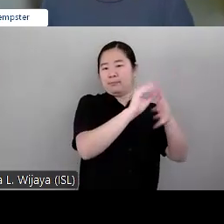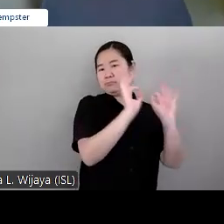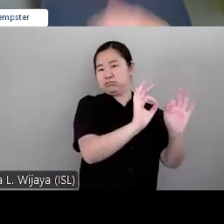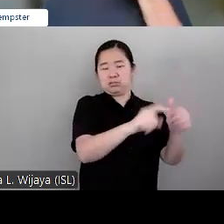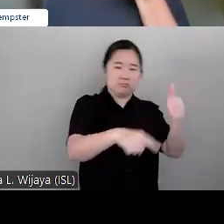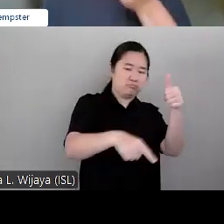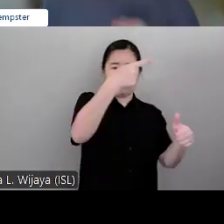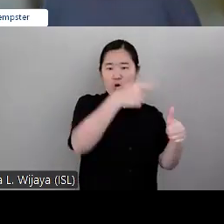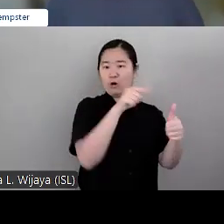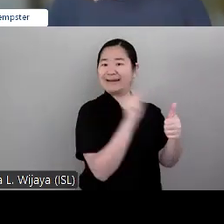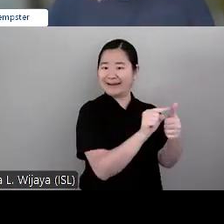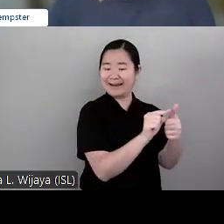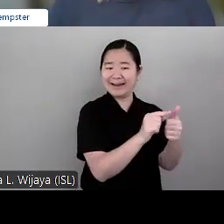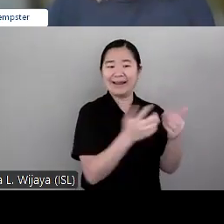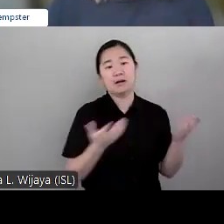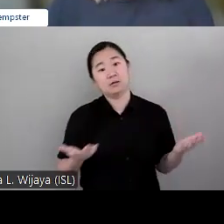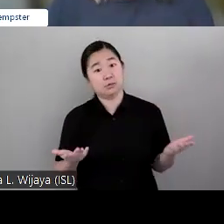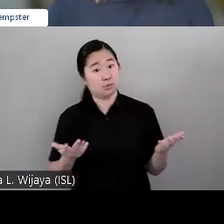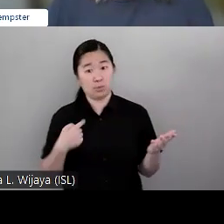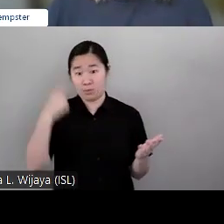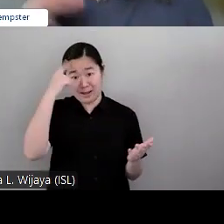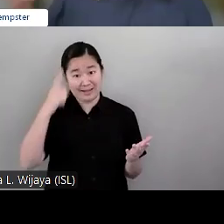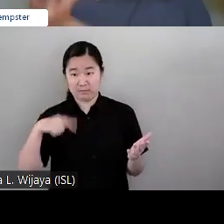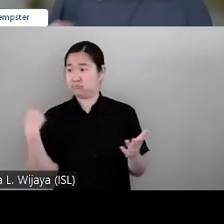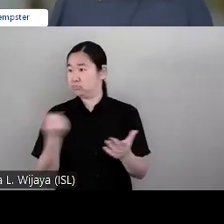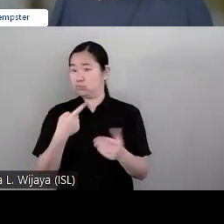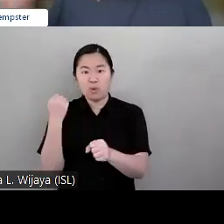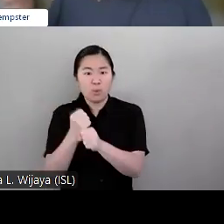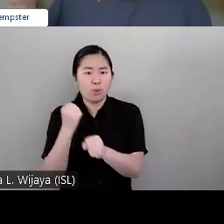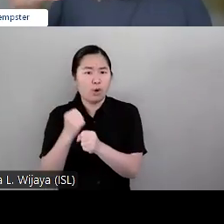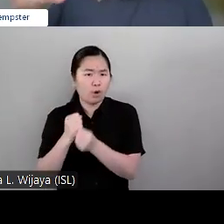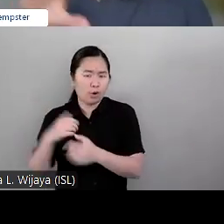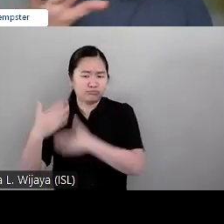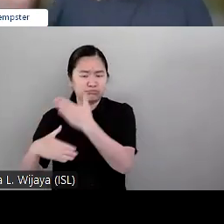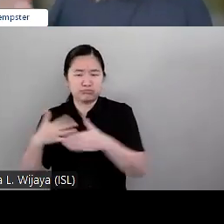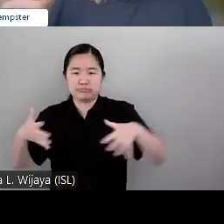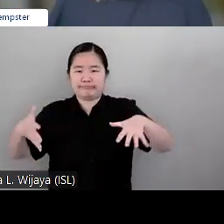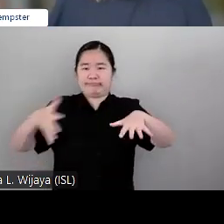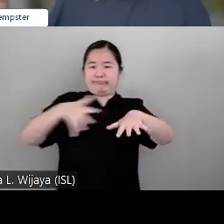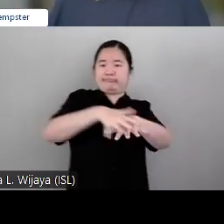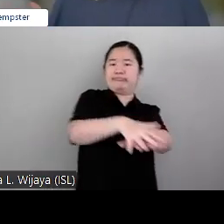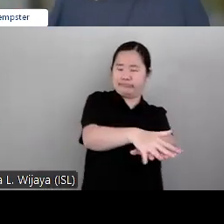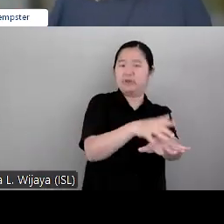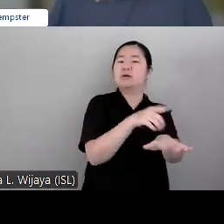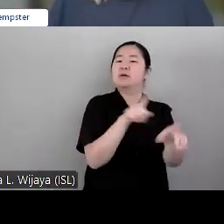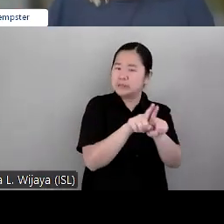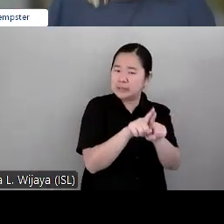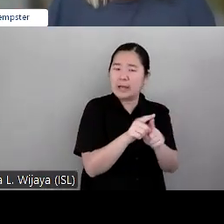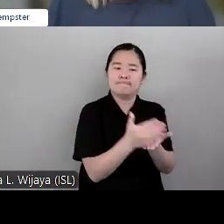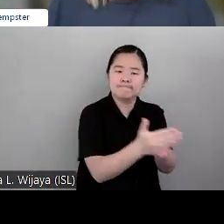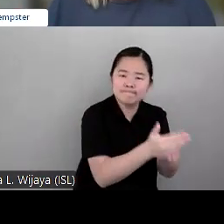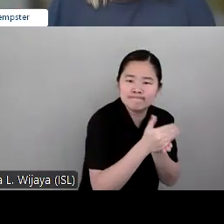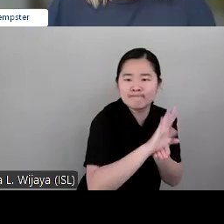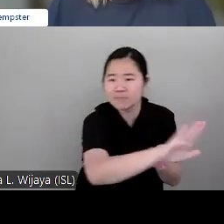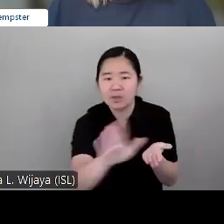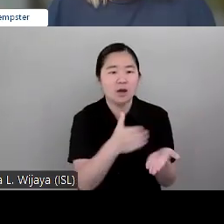Futures. And it really talks across 7 key learnings as kind of case studies. And